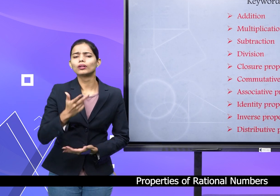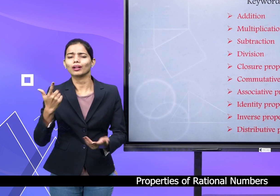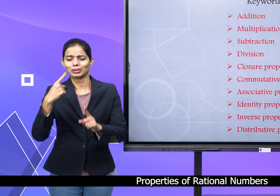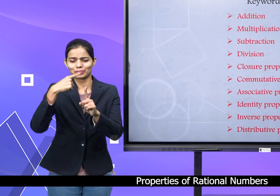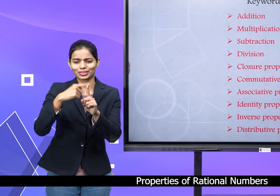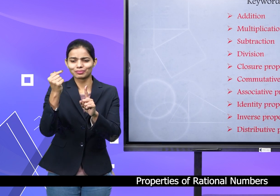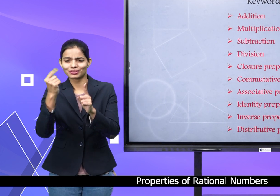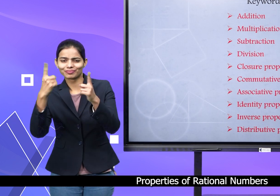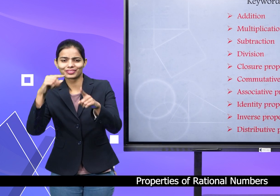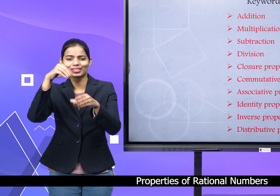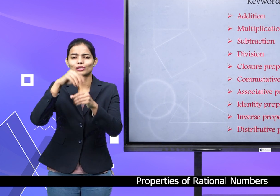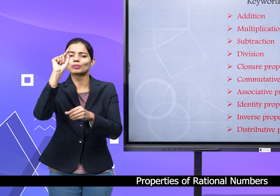Properties of rational numbers.